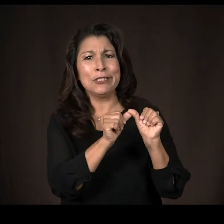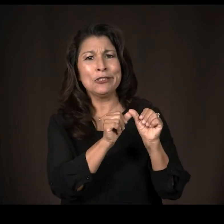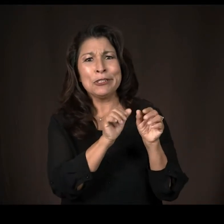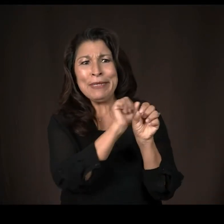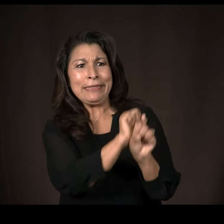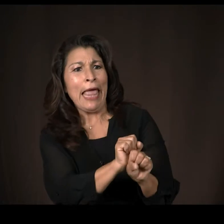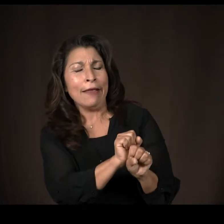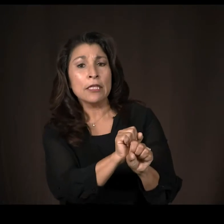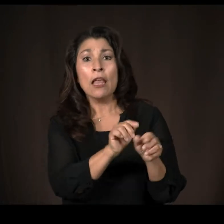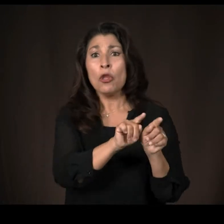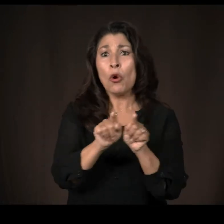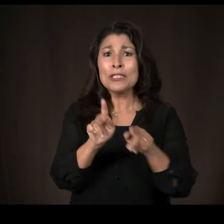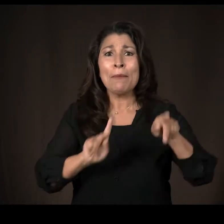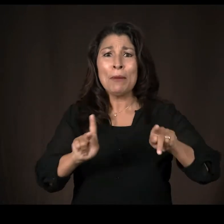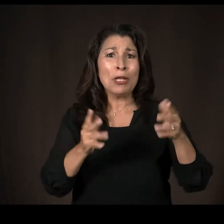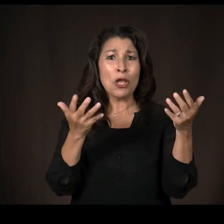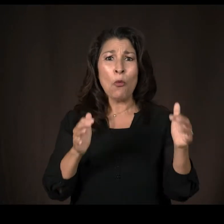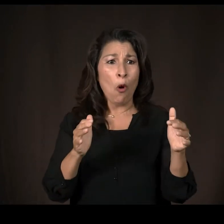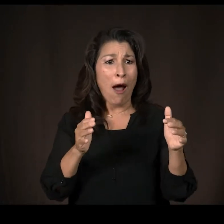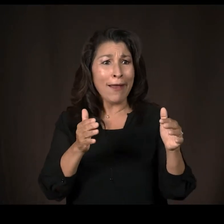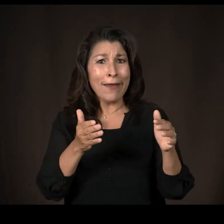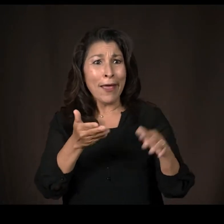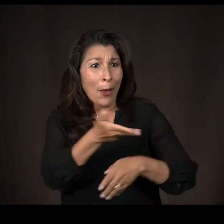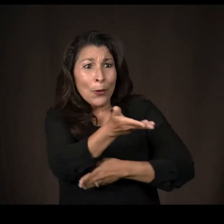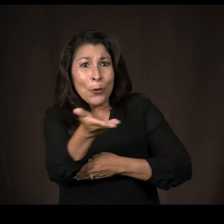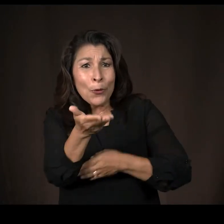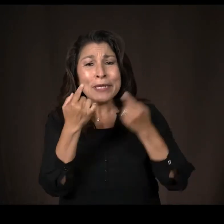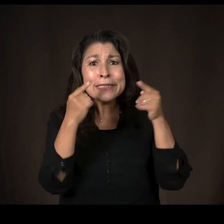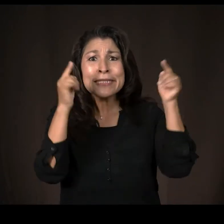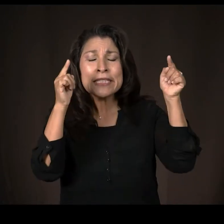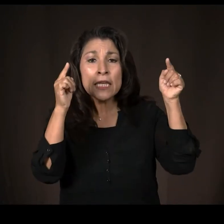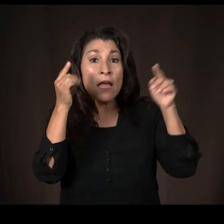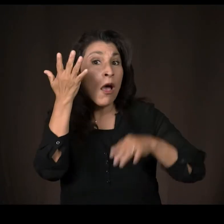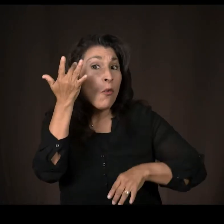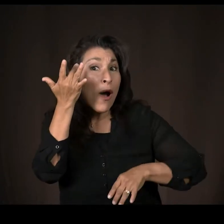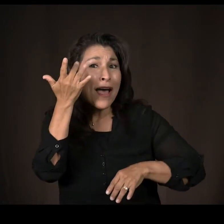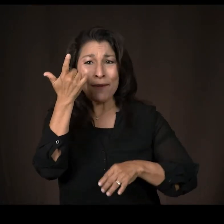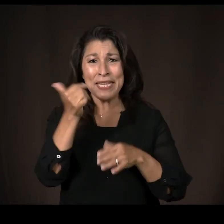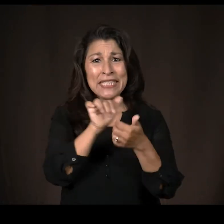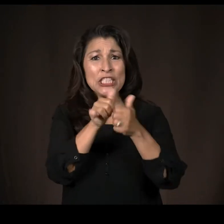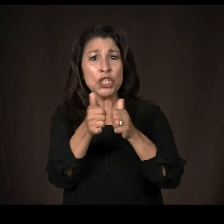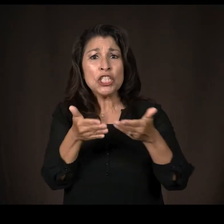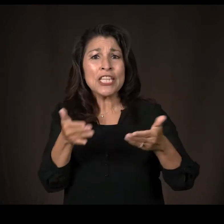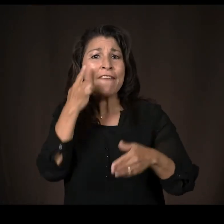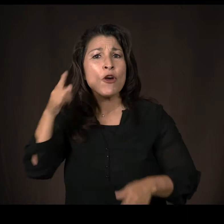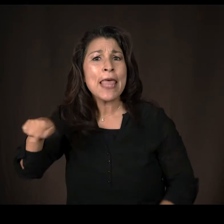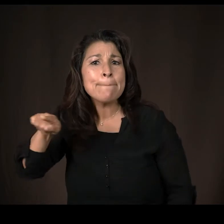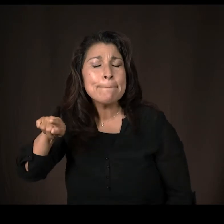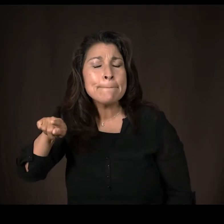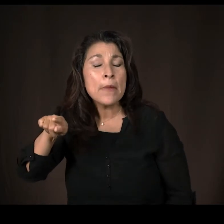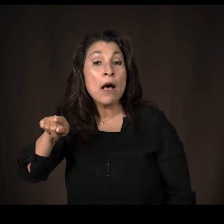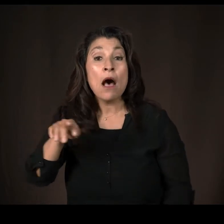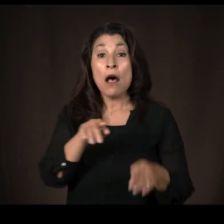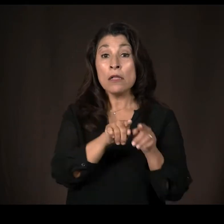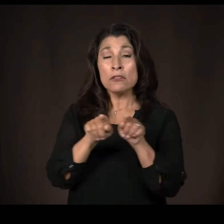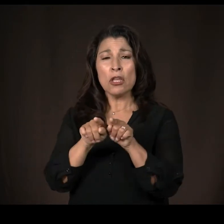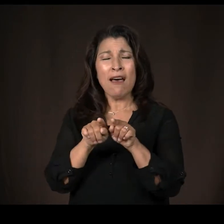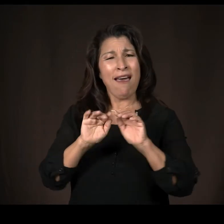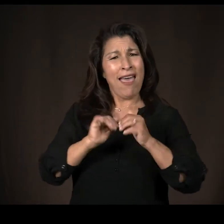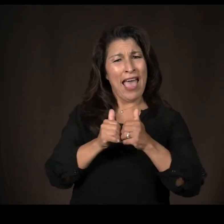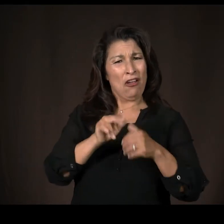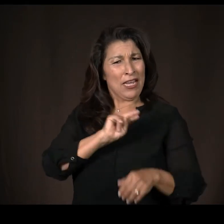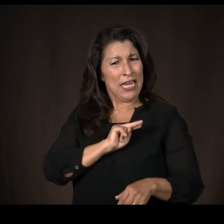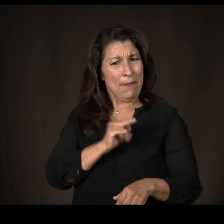and there will also be people who don't want you to succeed because it'll change things for them. By the way, how